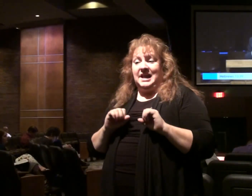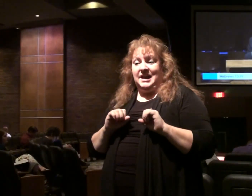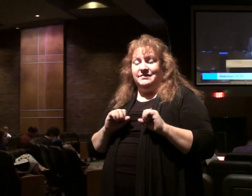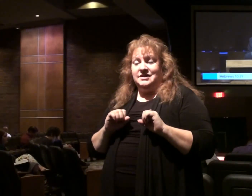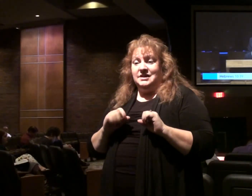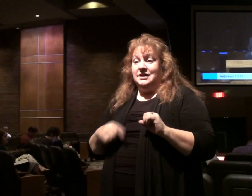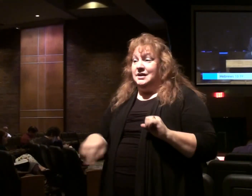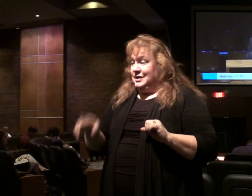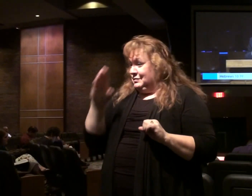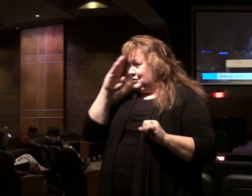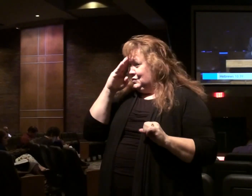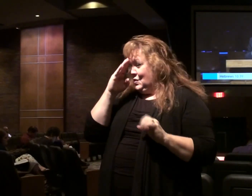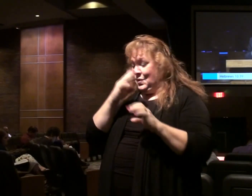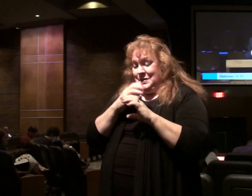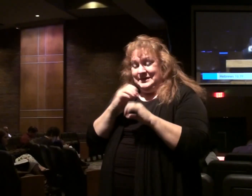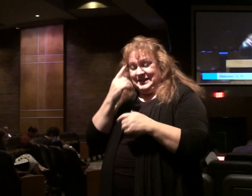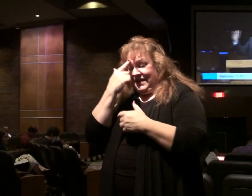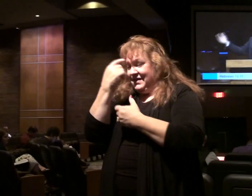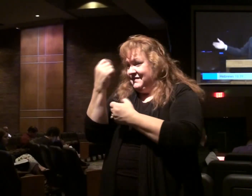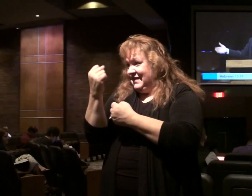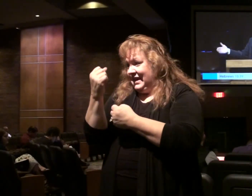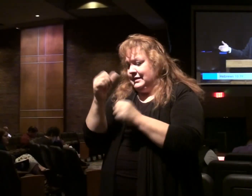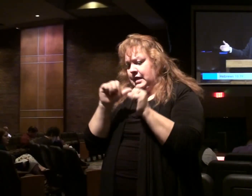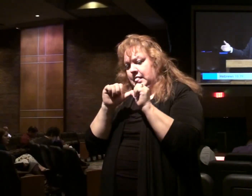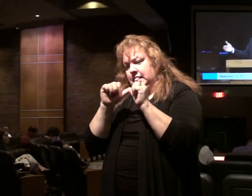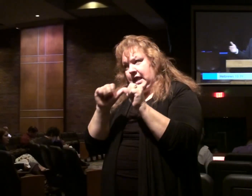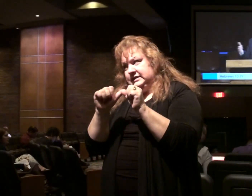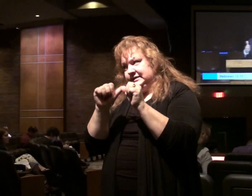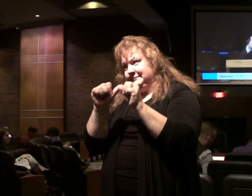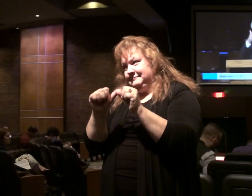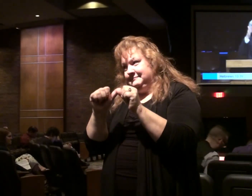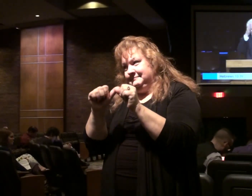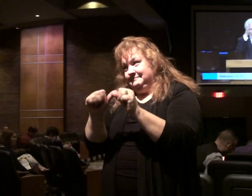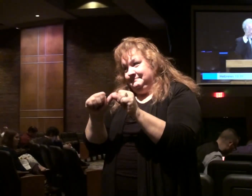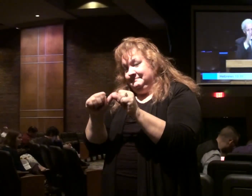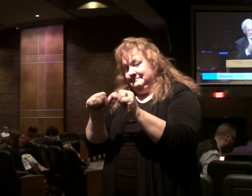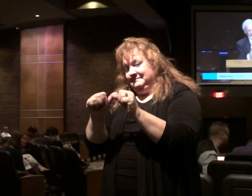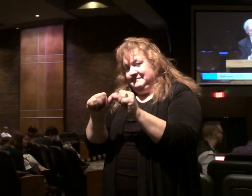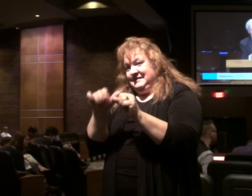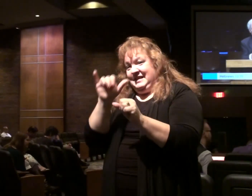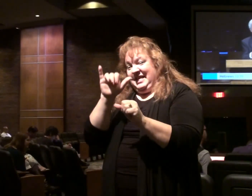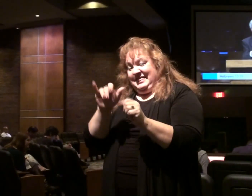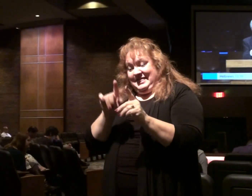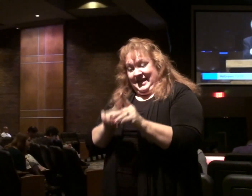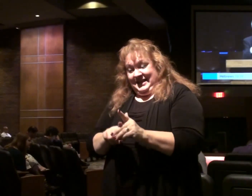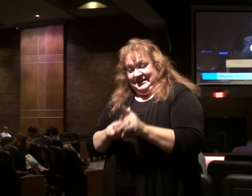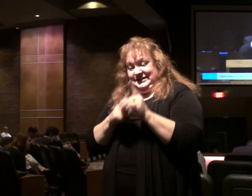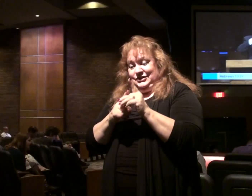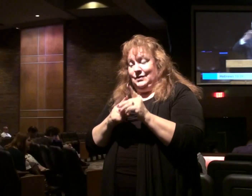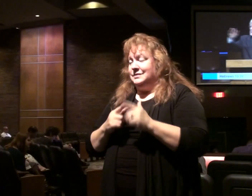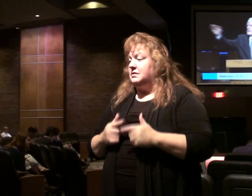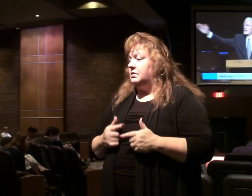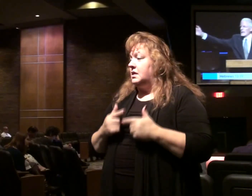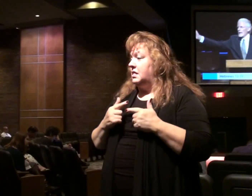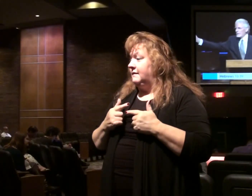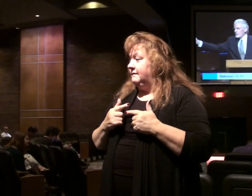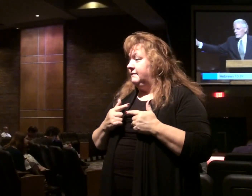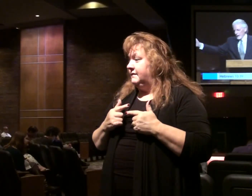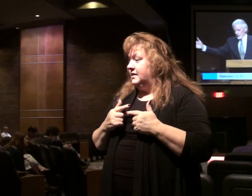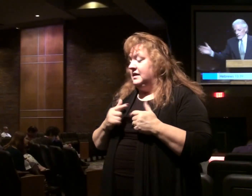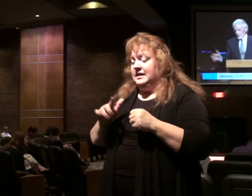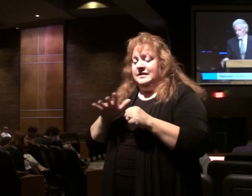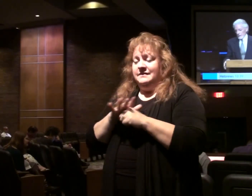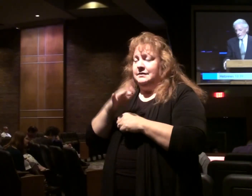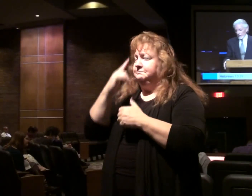But you know, saving faith is enduring faith, as we've talked about. That begins a life that is a life